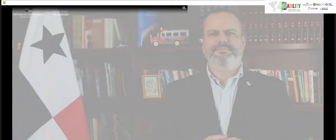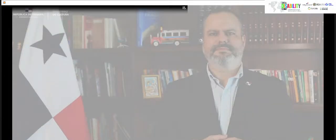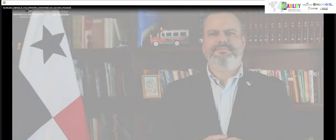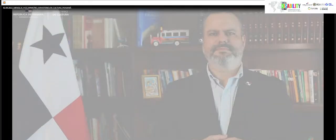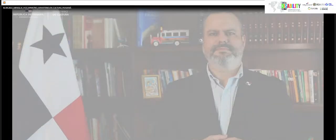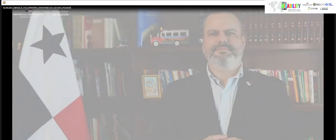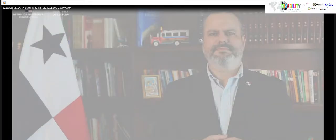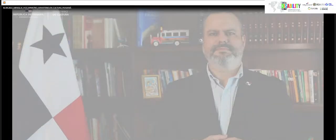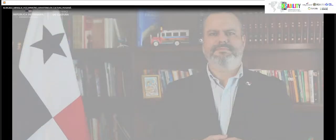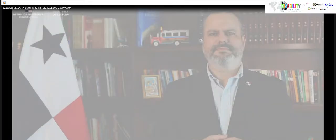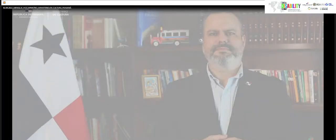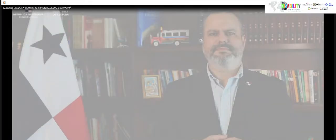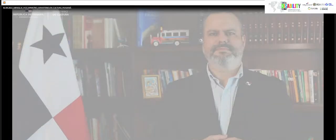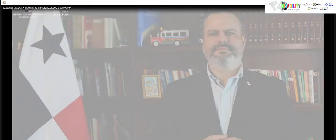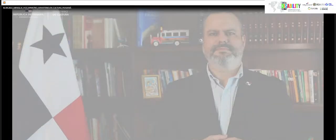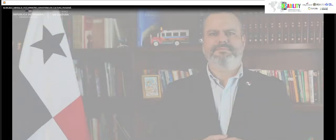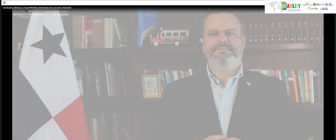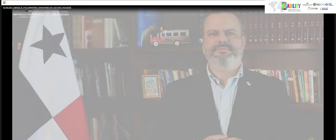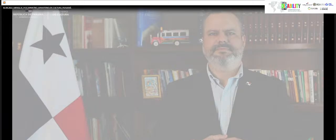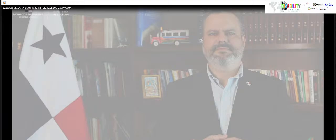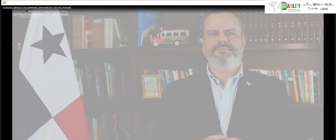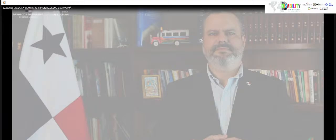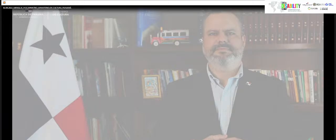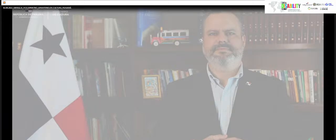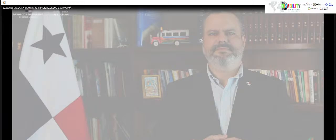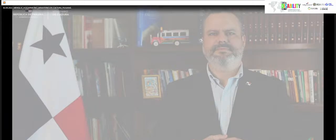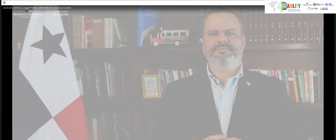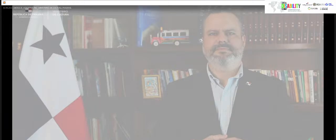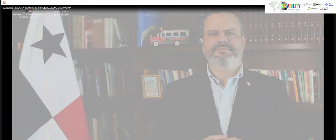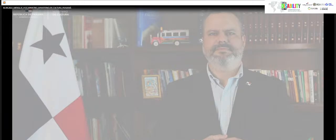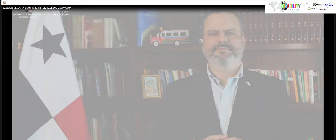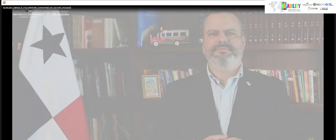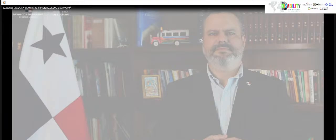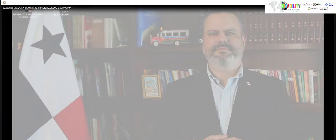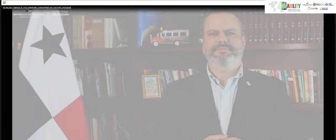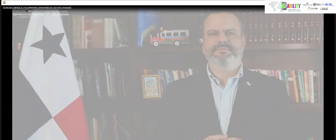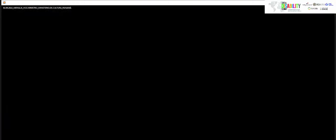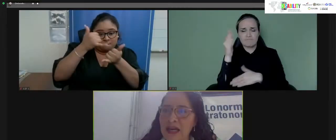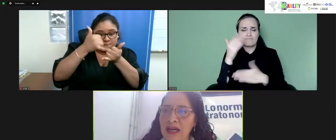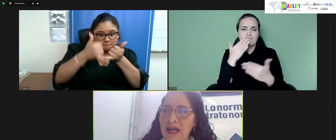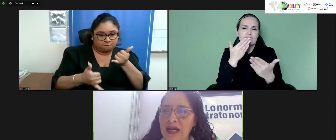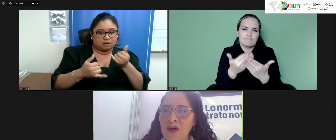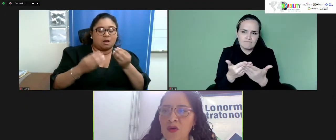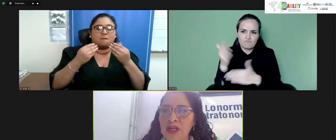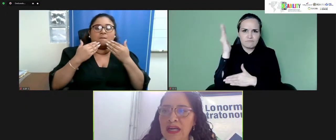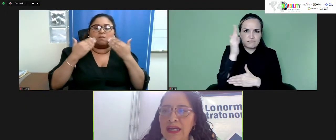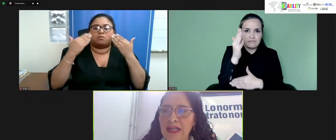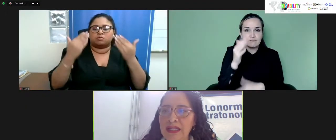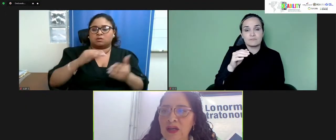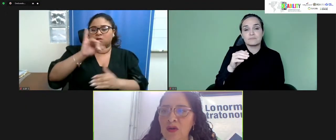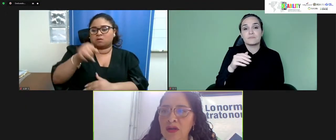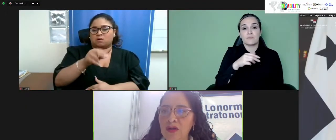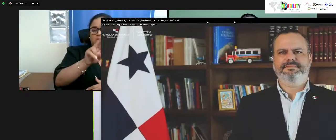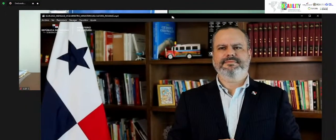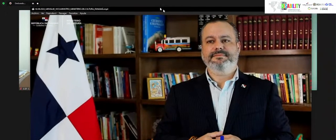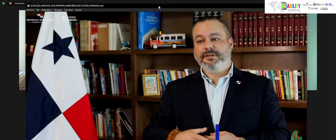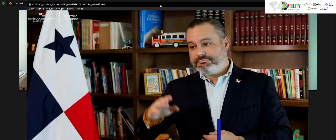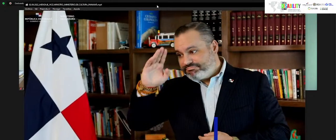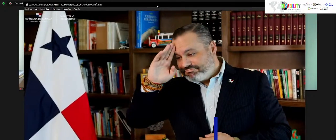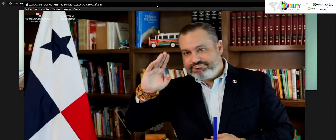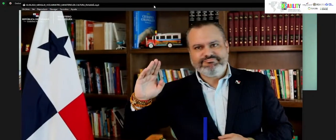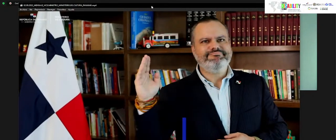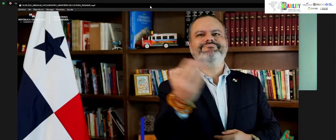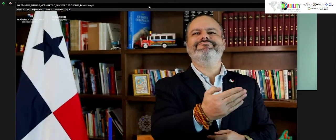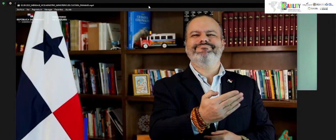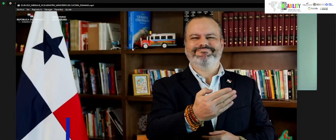us along this panel closing panel i would like to thank juana and